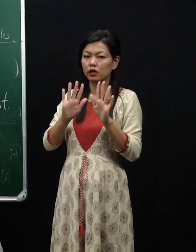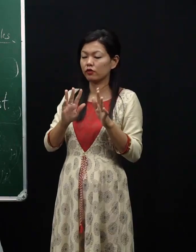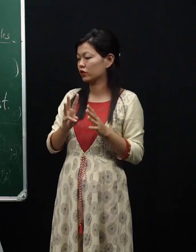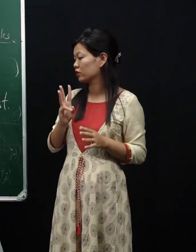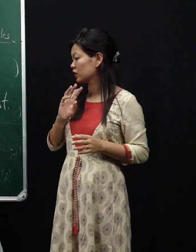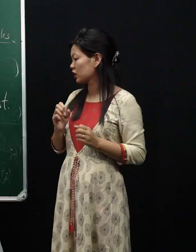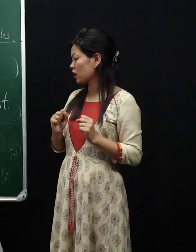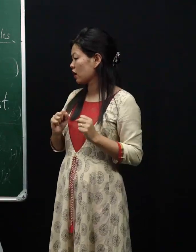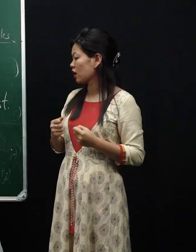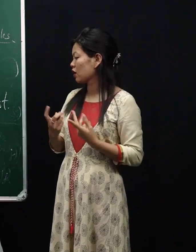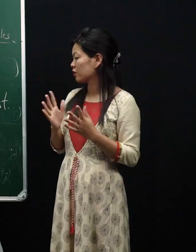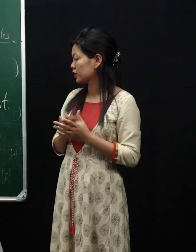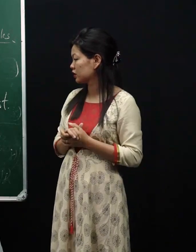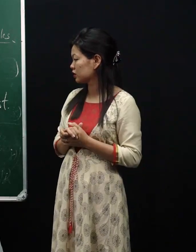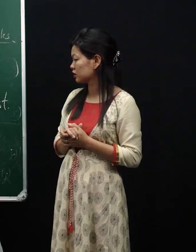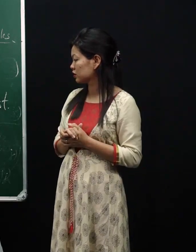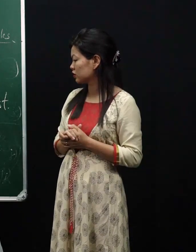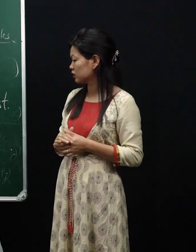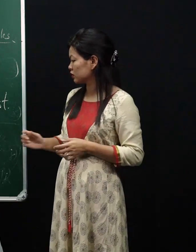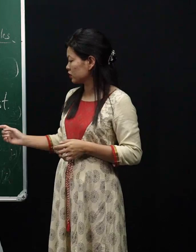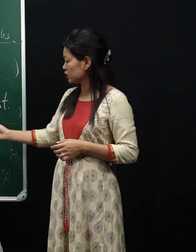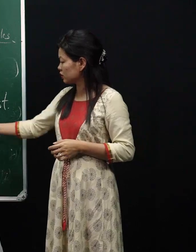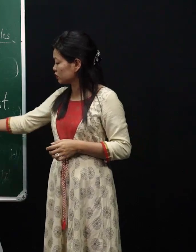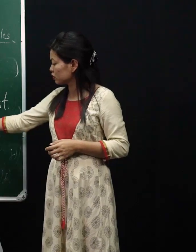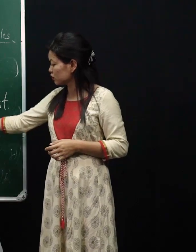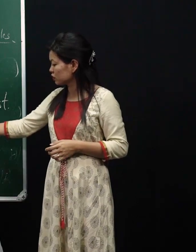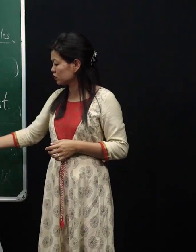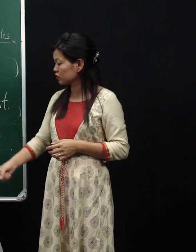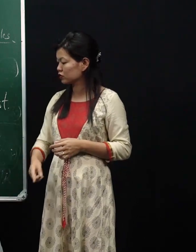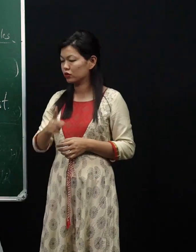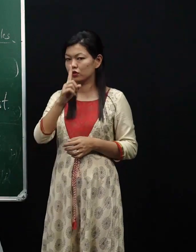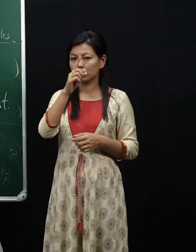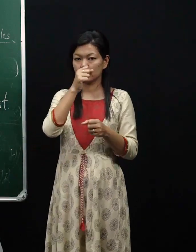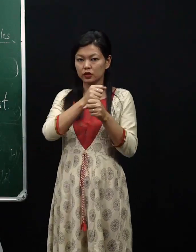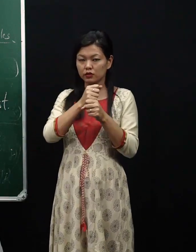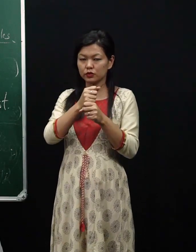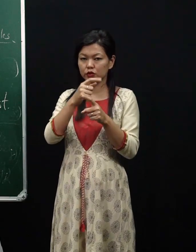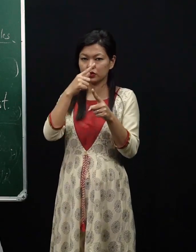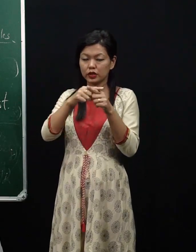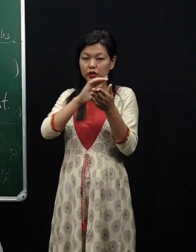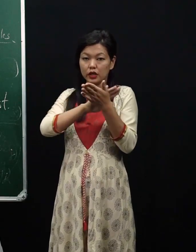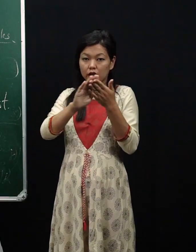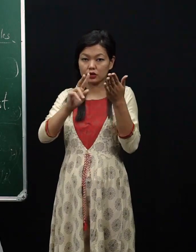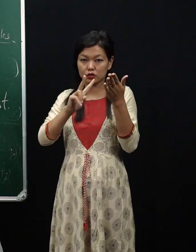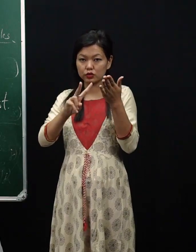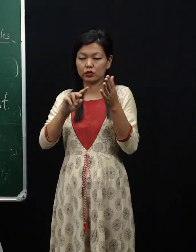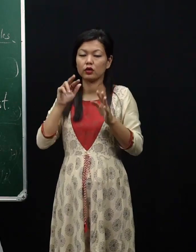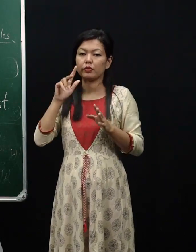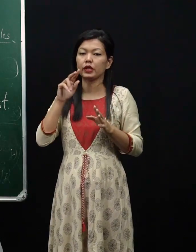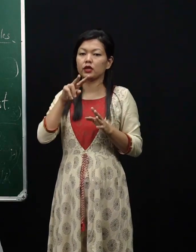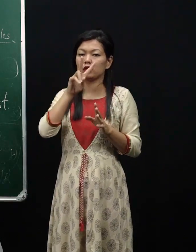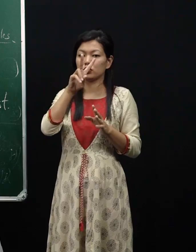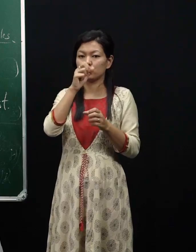gram, right? And then how many oxygen atoms are there? Just 1. So oxygen